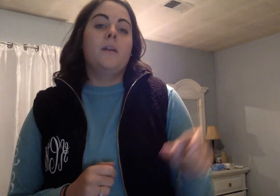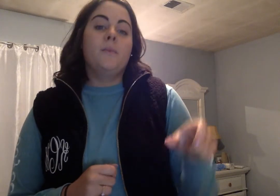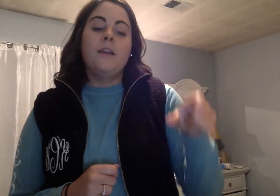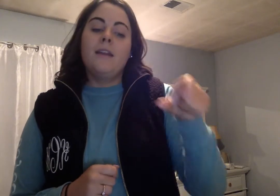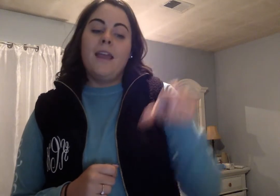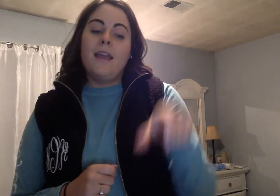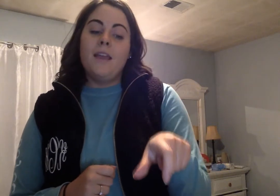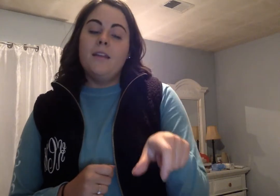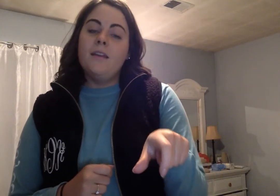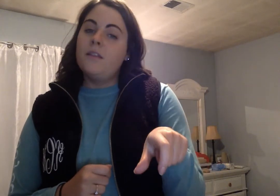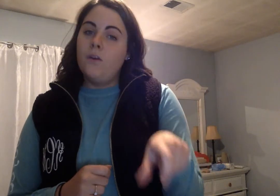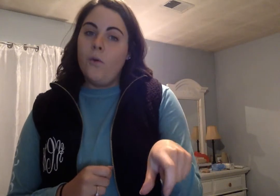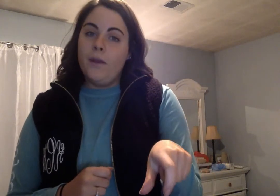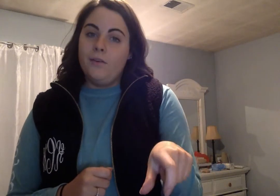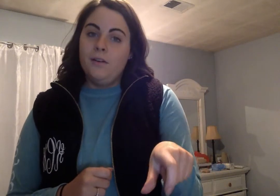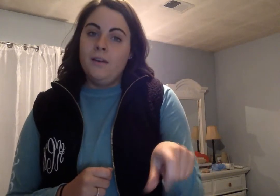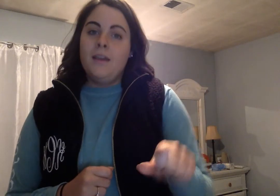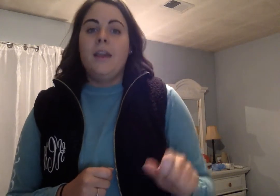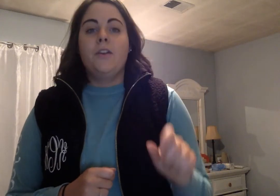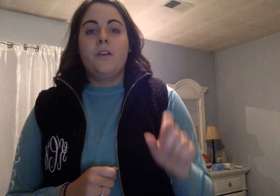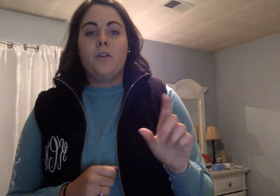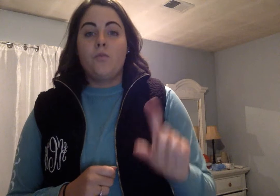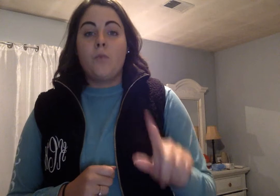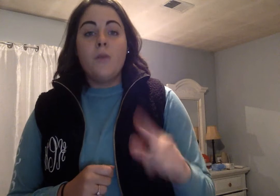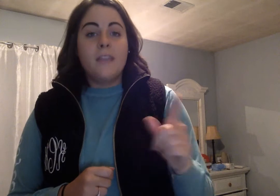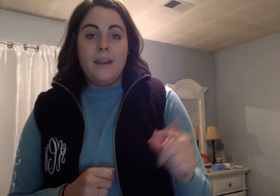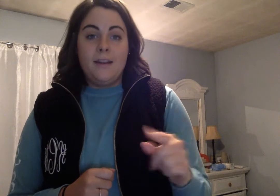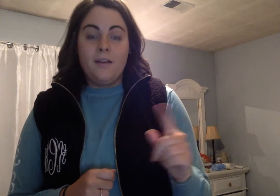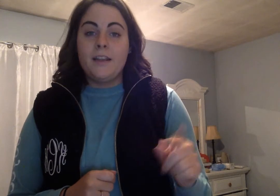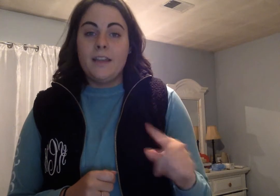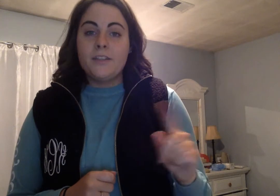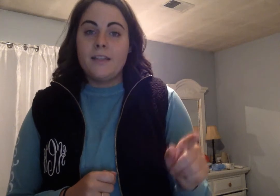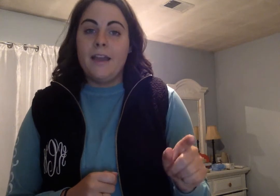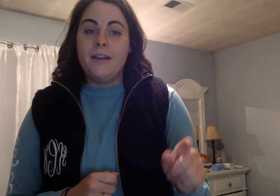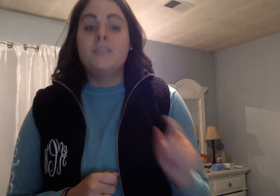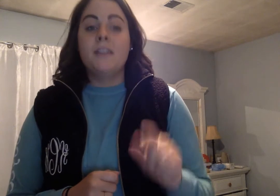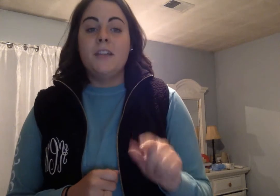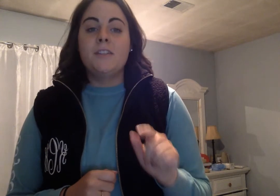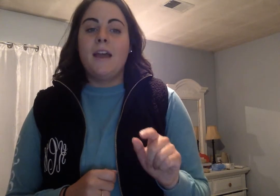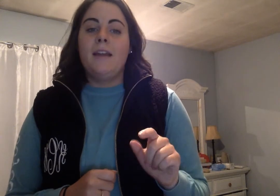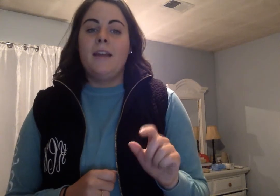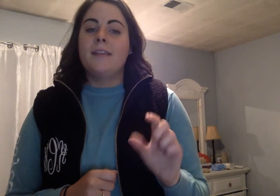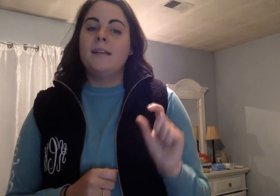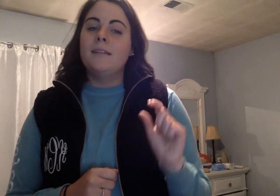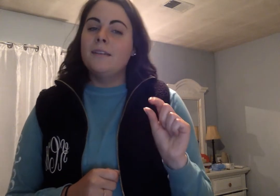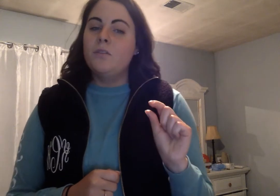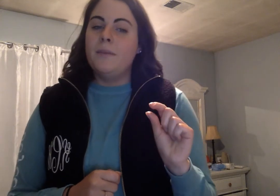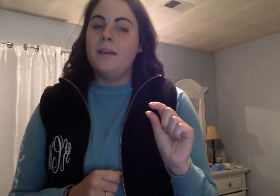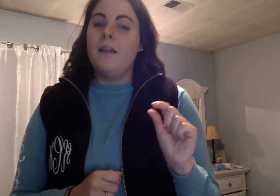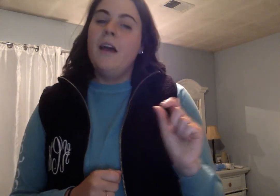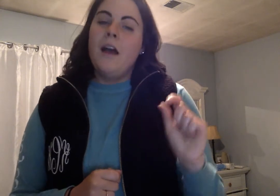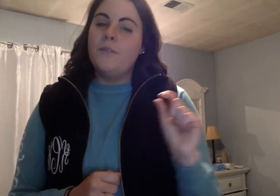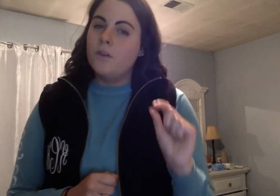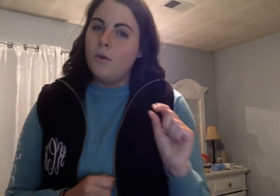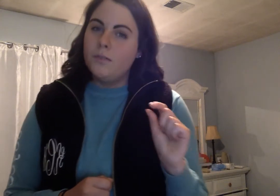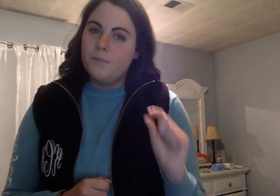put it in the oil, and you're going to rotate it on each side until each side has a little bit of a golden